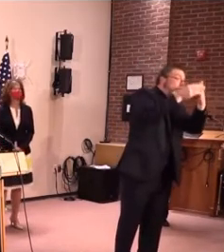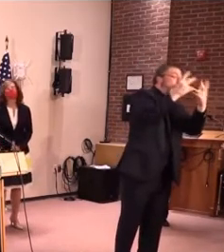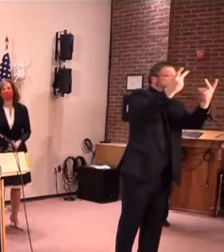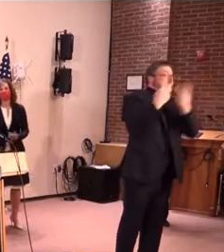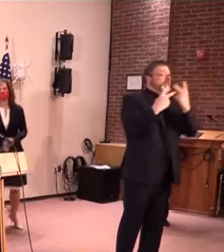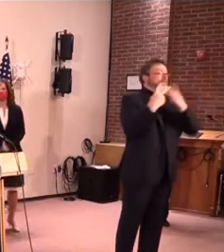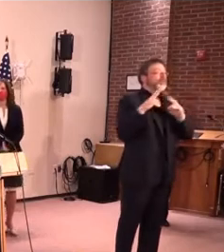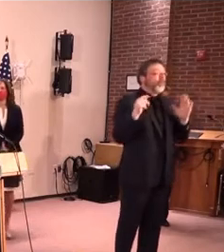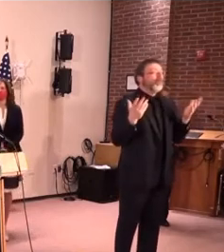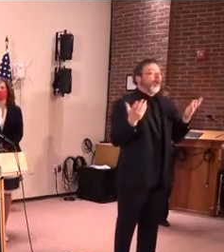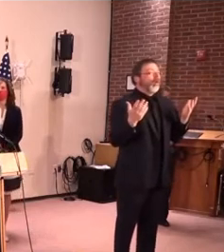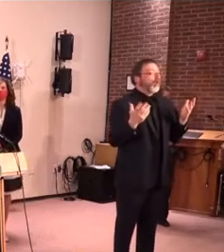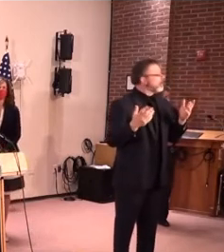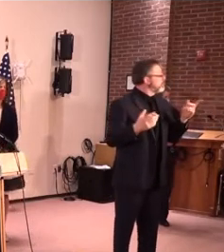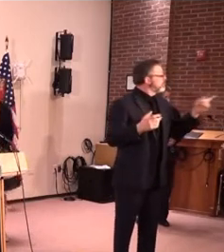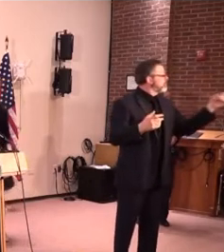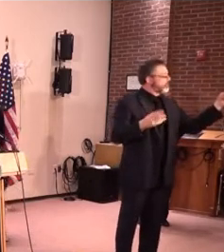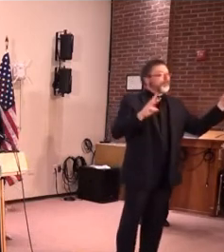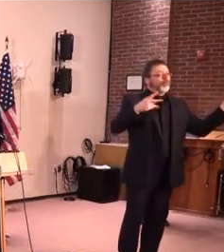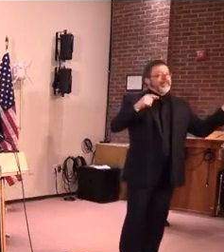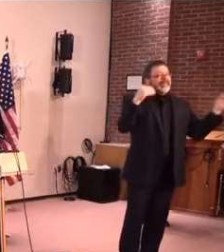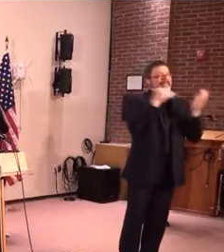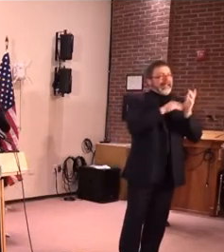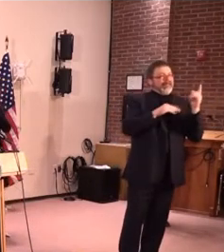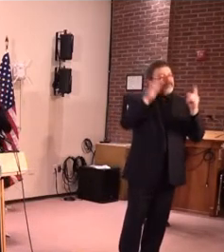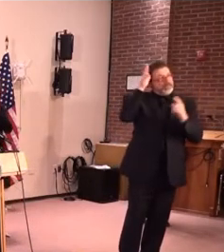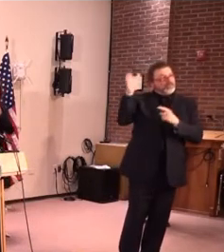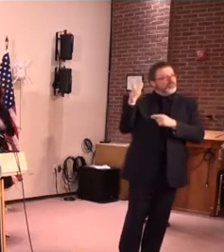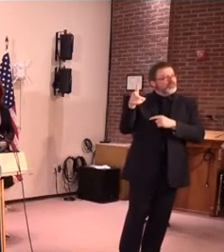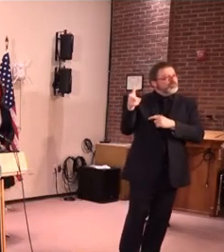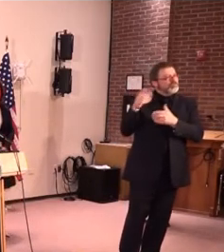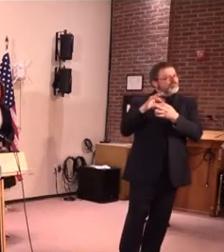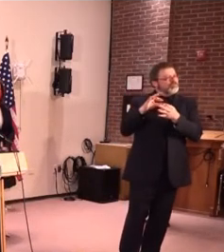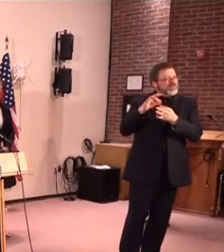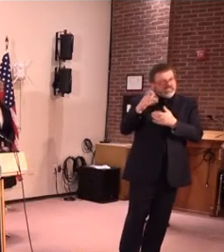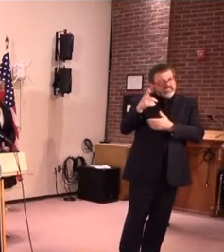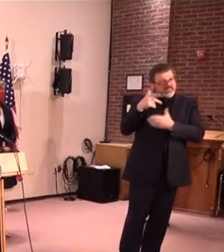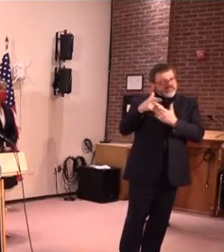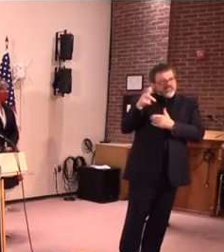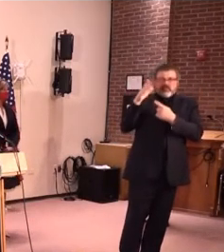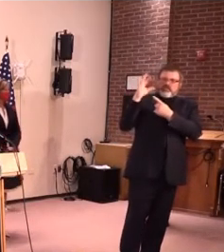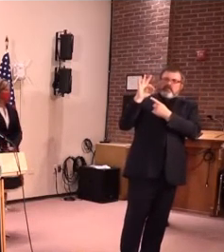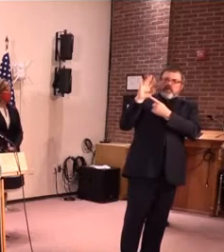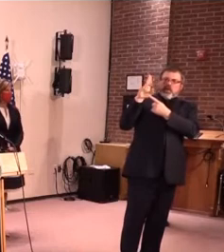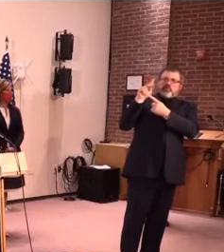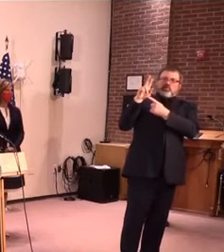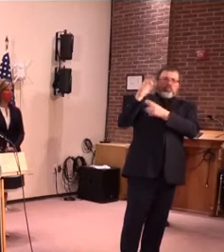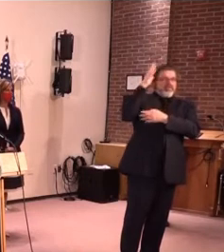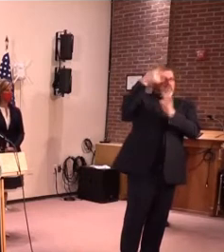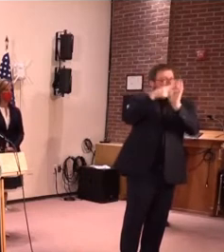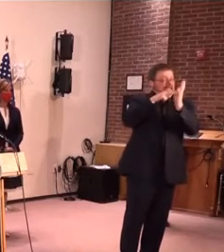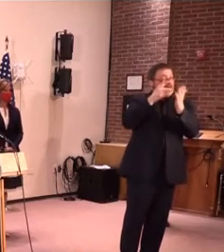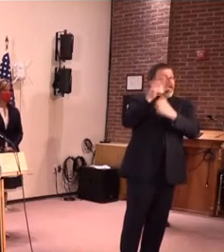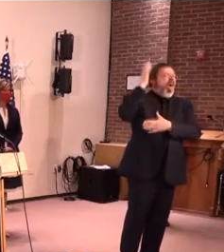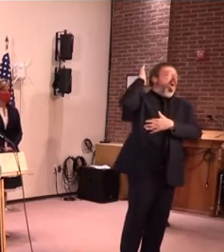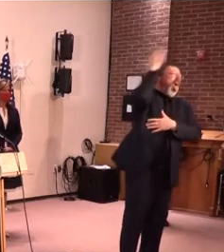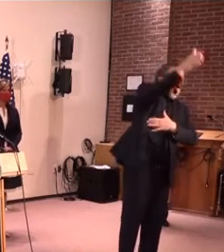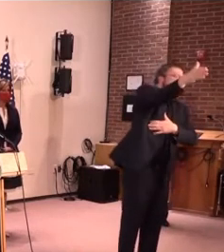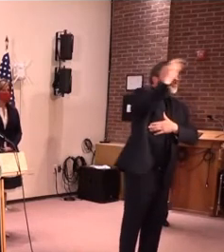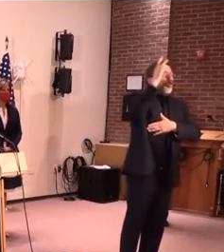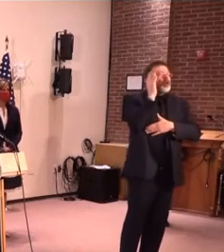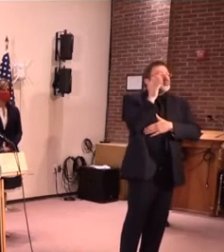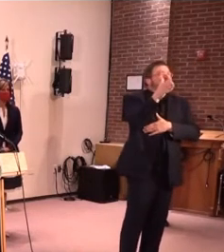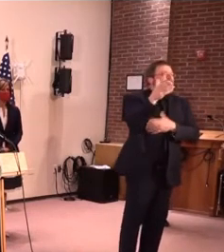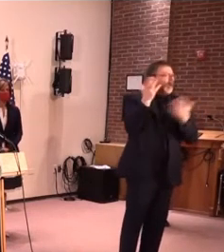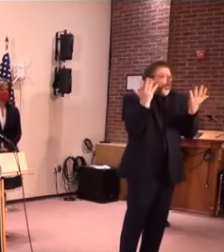just spring, early summer relief. This is really what they've endured at this point in